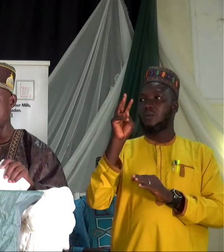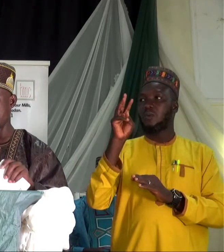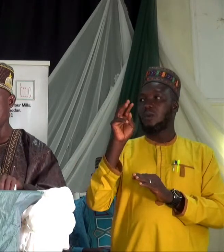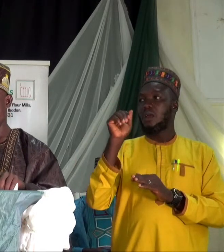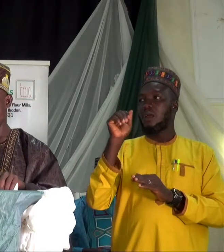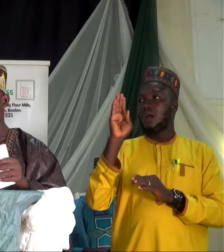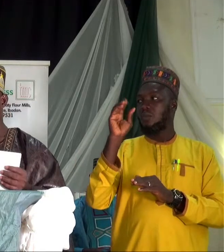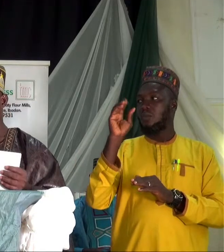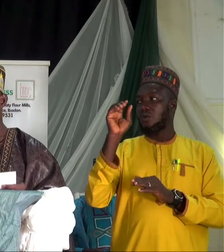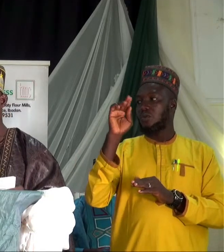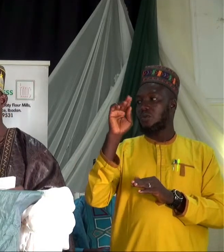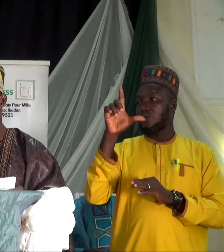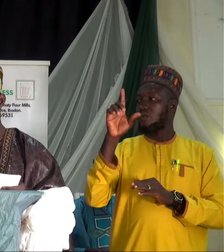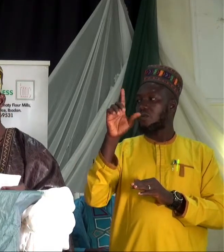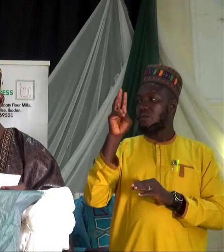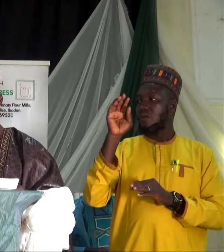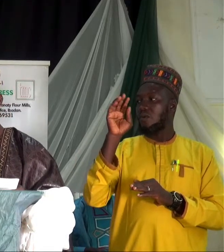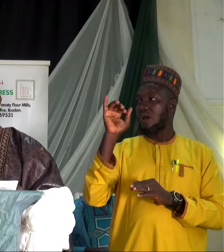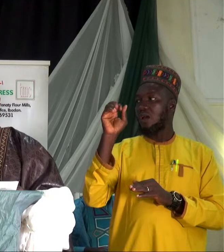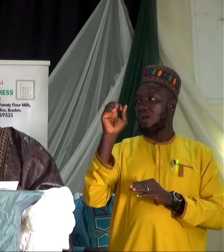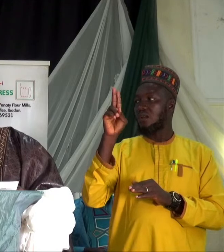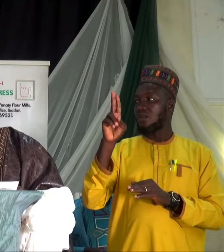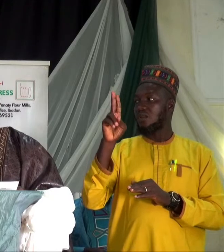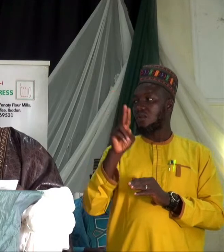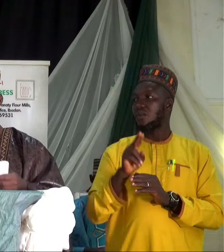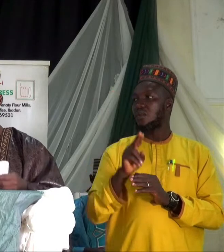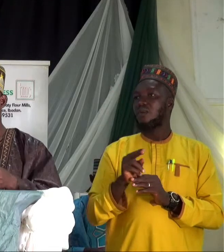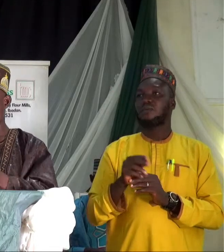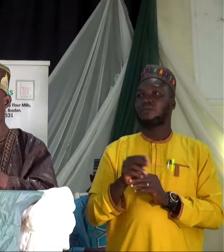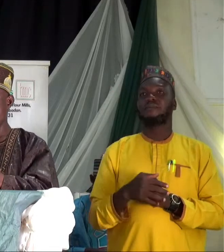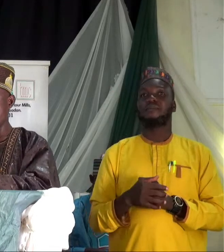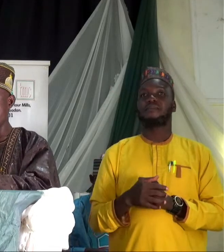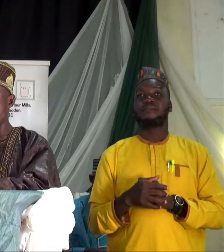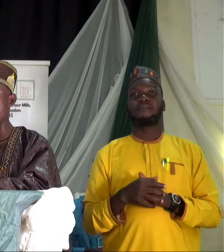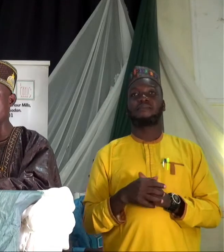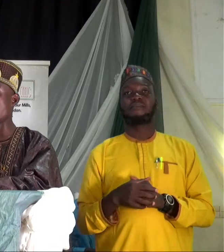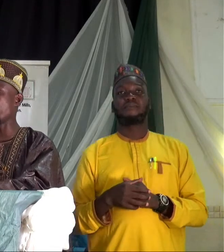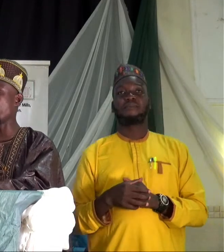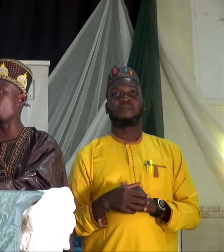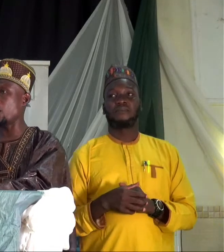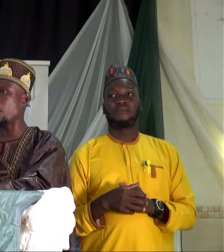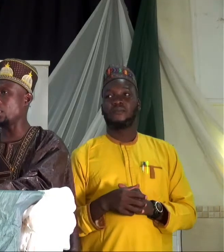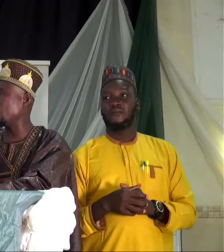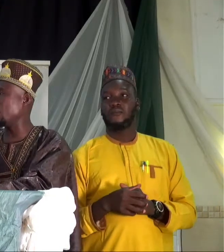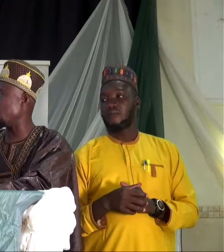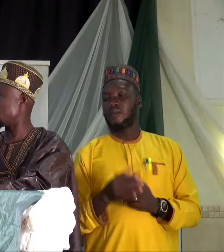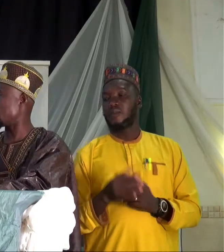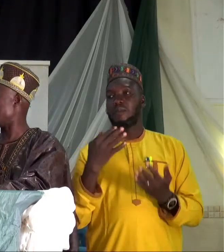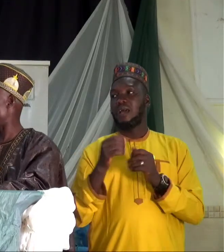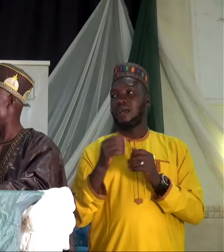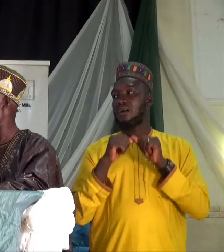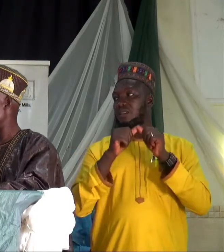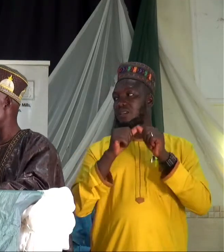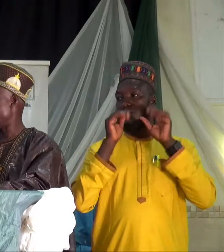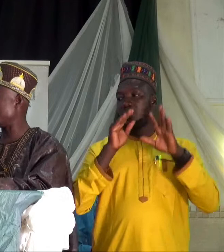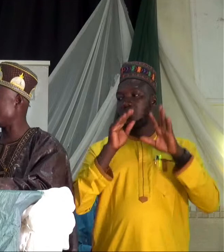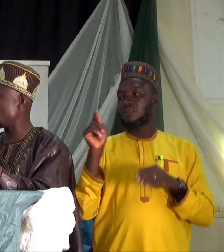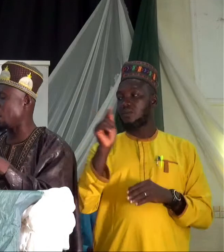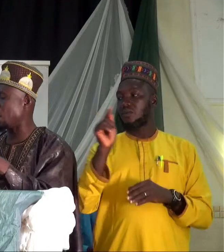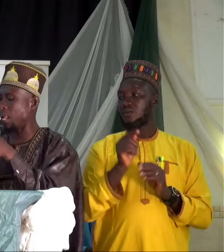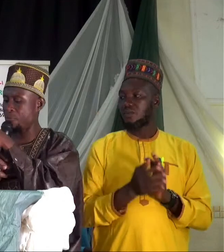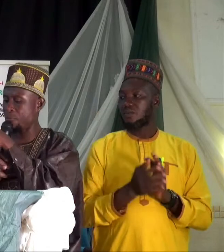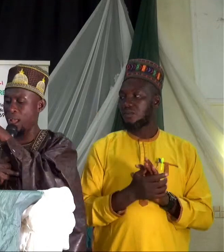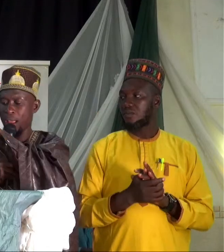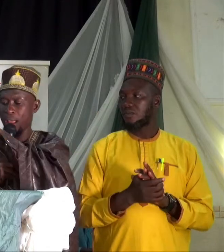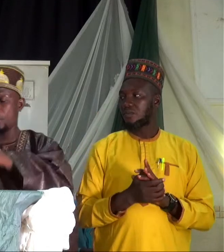Olabode Fasasi Isein Premier Central Mosque. Olorun so ni kaluku wa ni esan dada. Now we move on